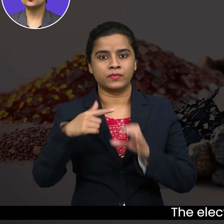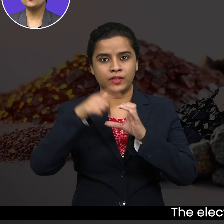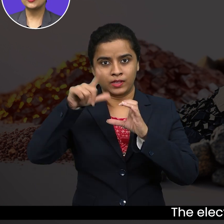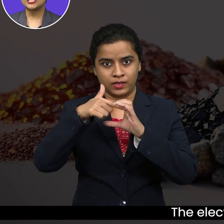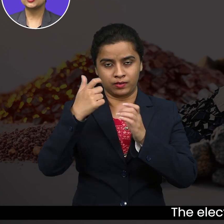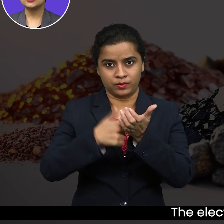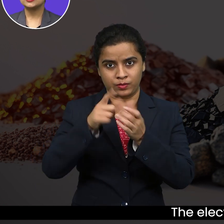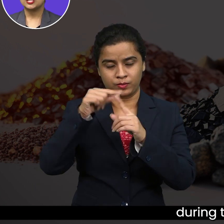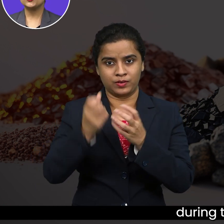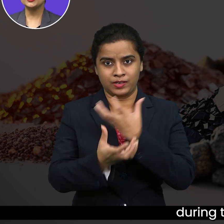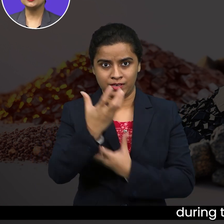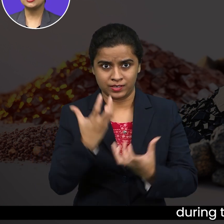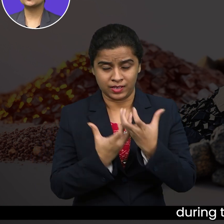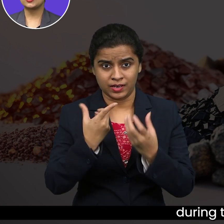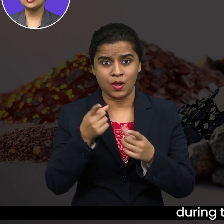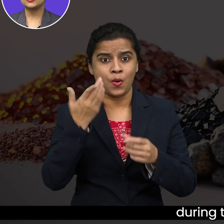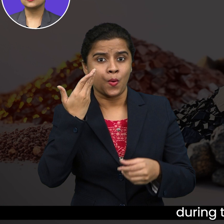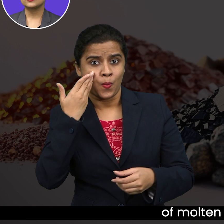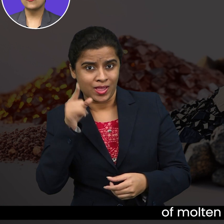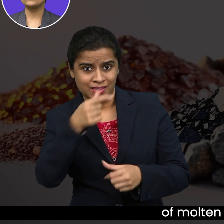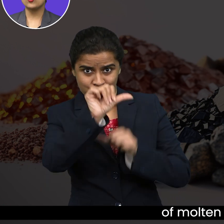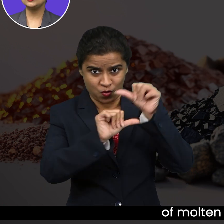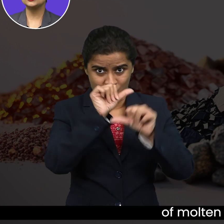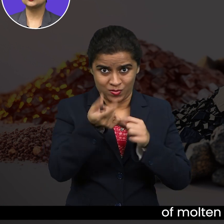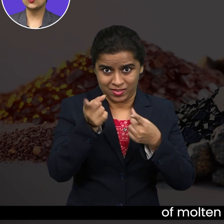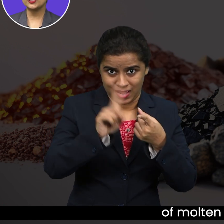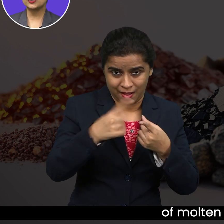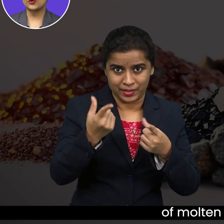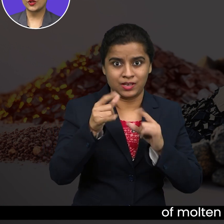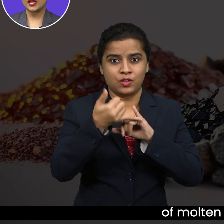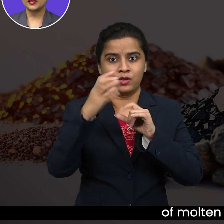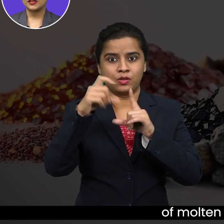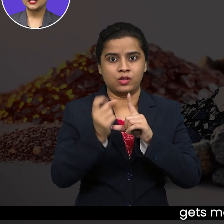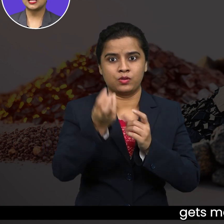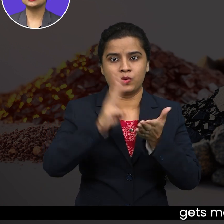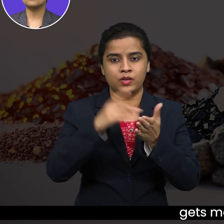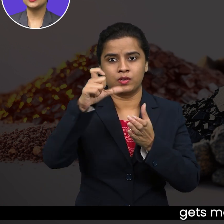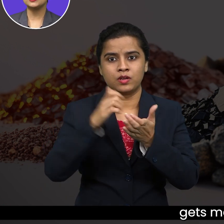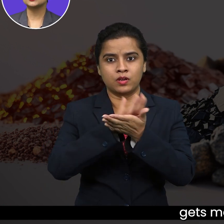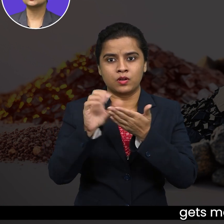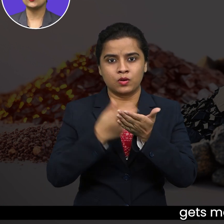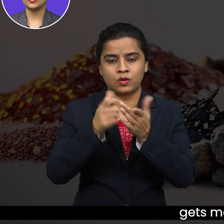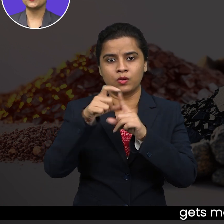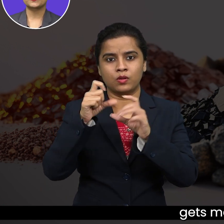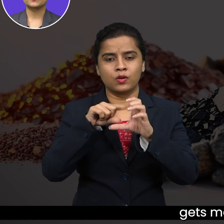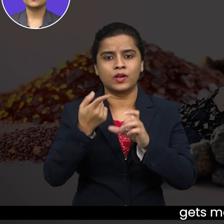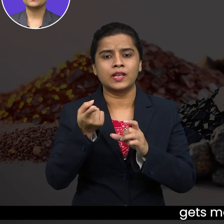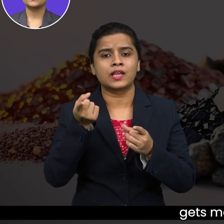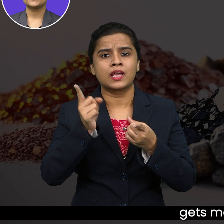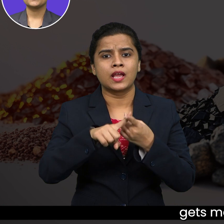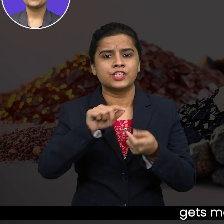The electrode reactions during the electrolysis of molten sodium chloride gets metallic sodium.